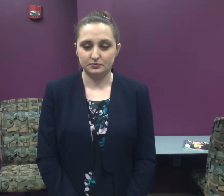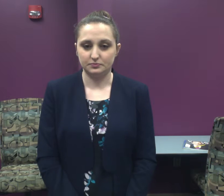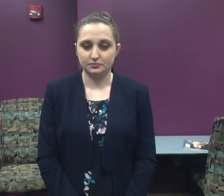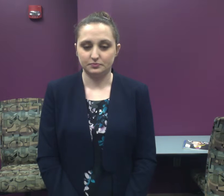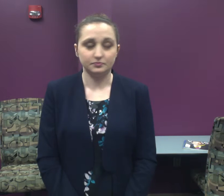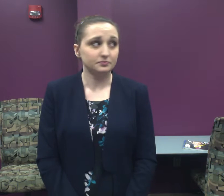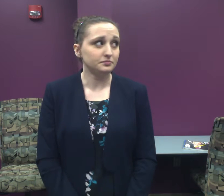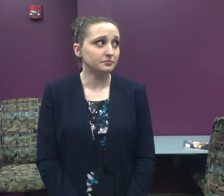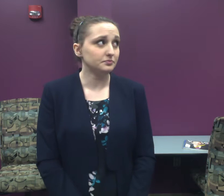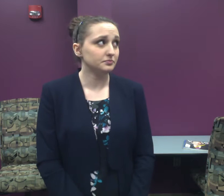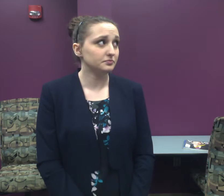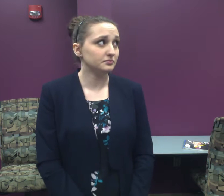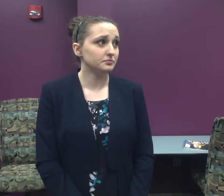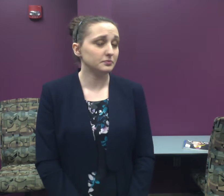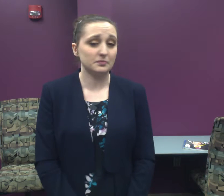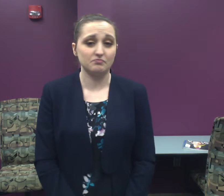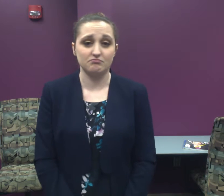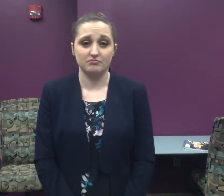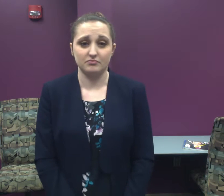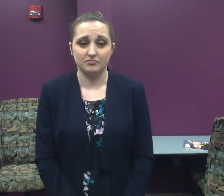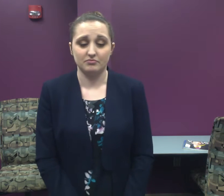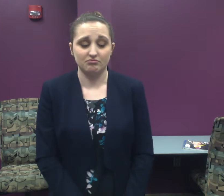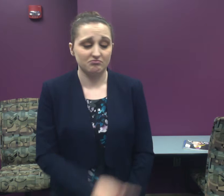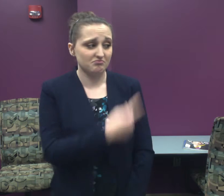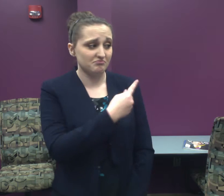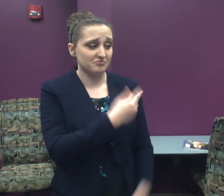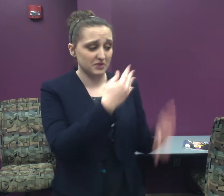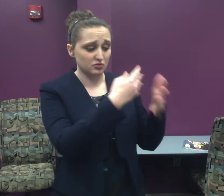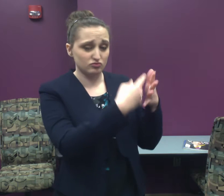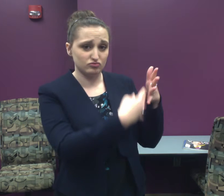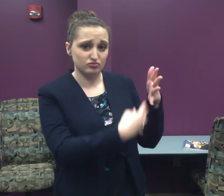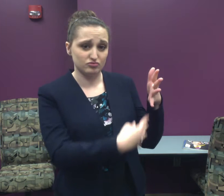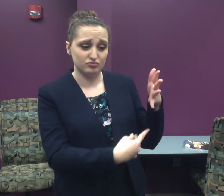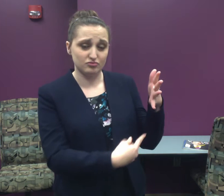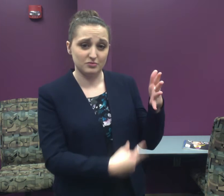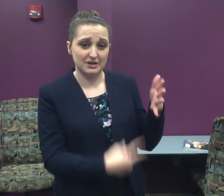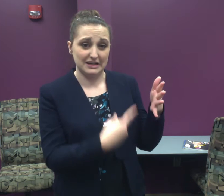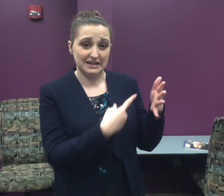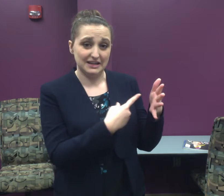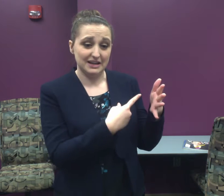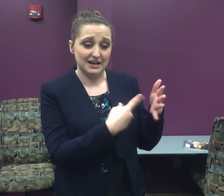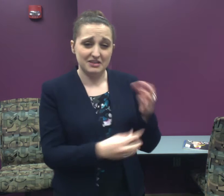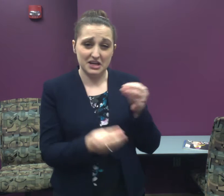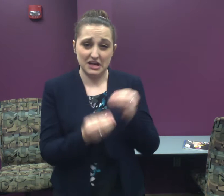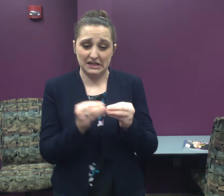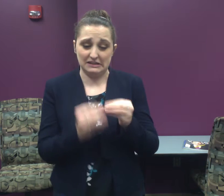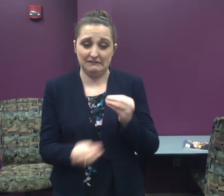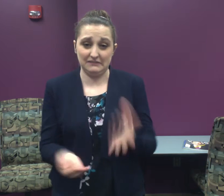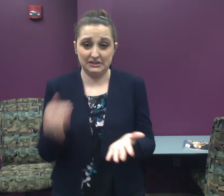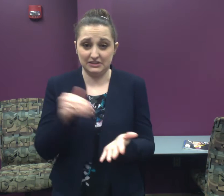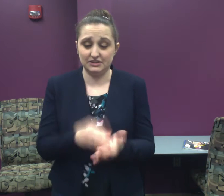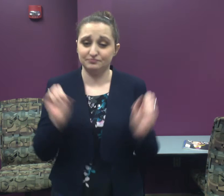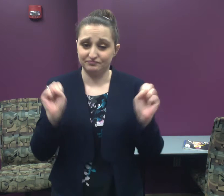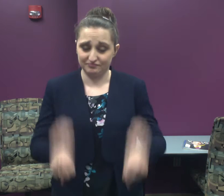can be rebuilt, can be replaced, but probably the biggest loss, and there again, in any